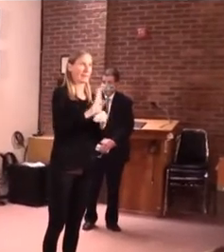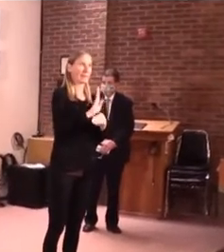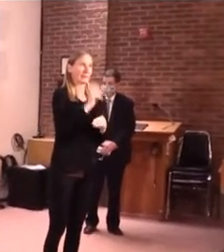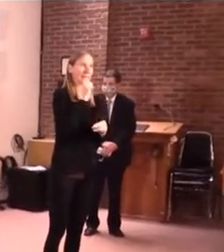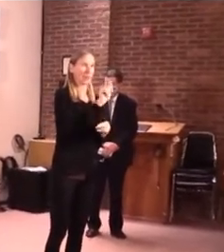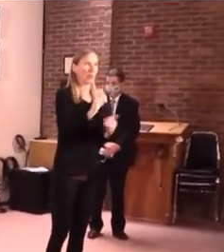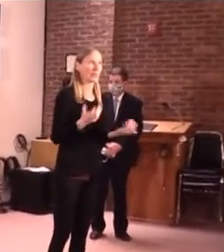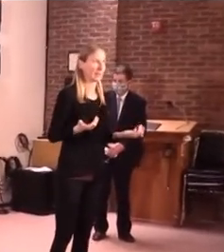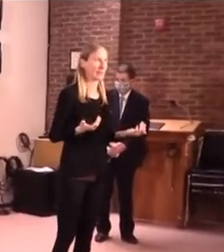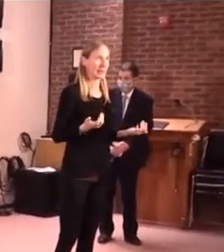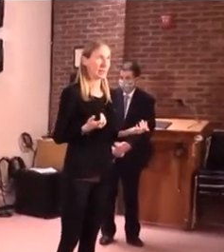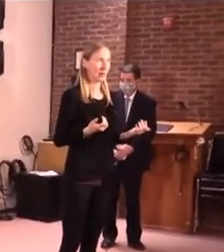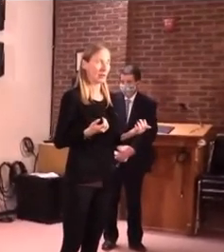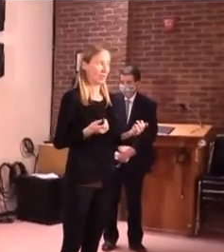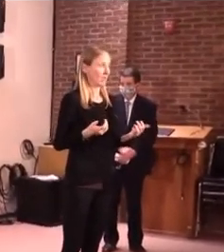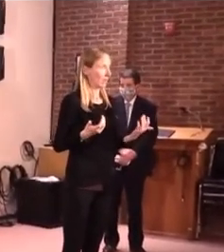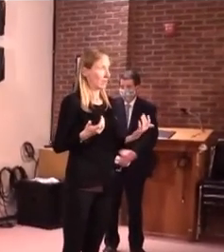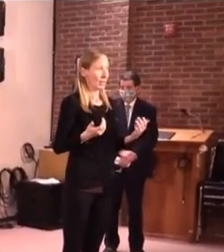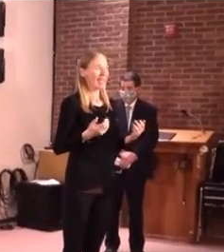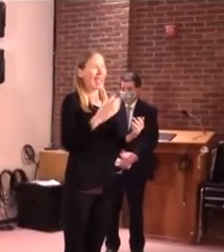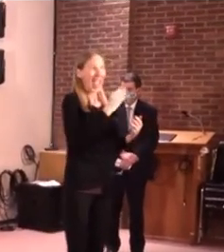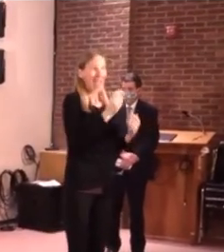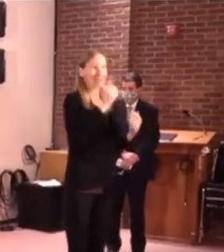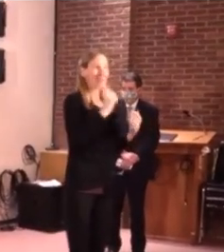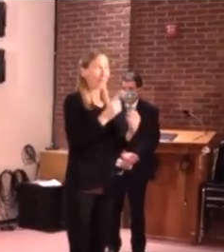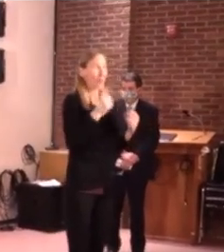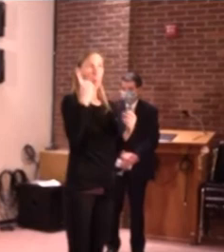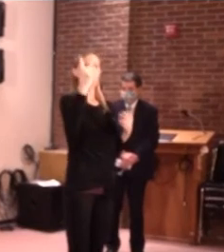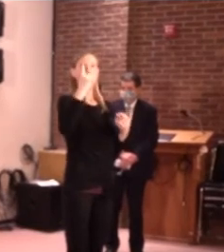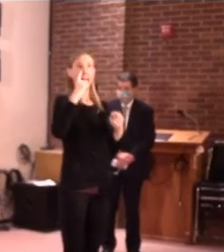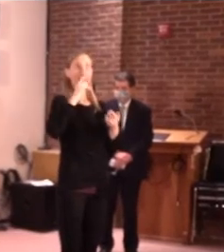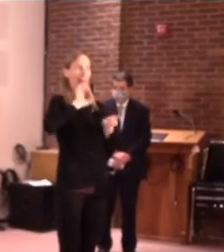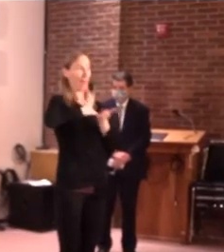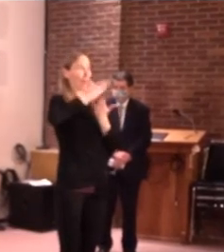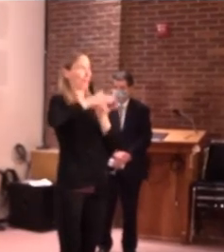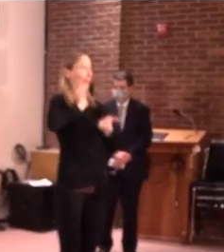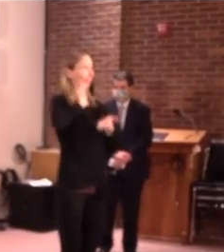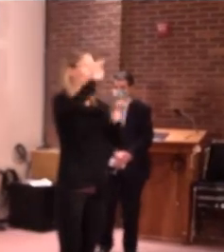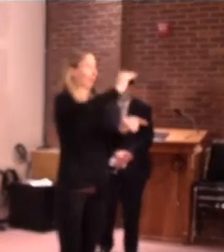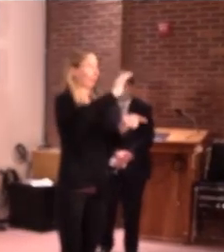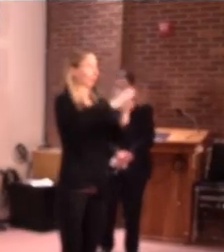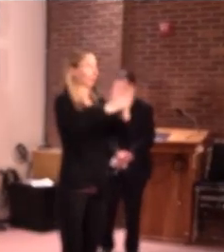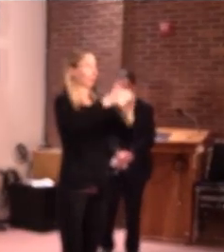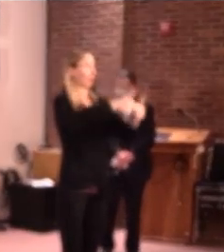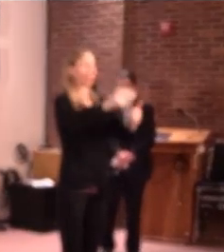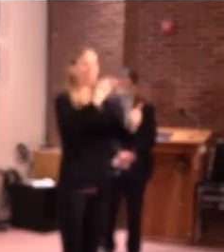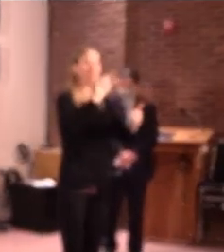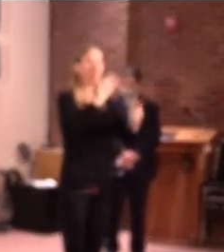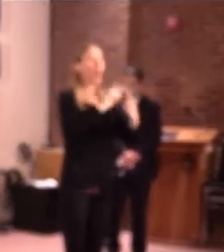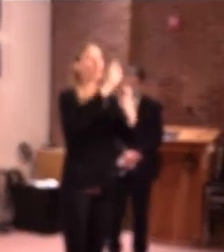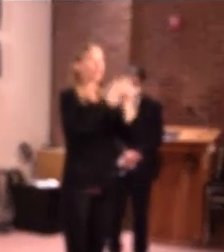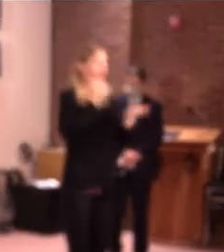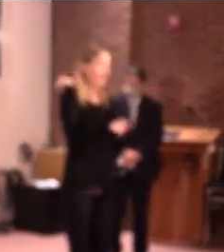There really is no one size fits all. Some businesses experience a drop in revenue.